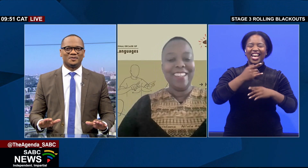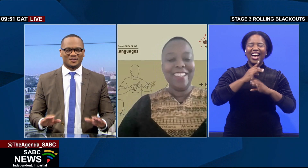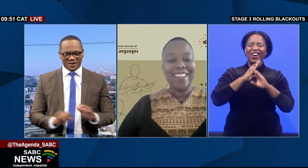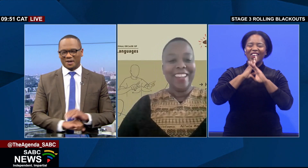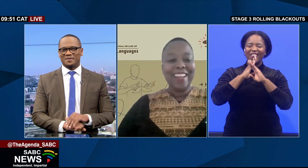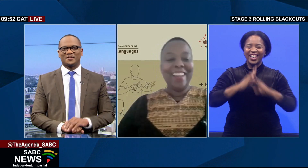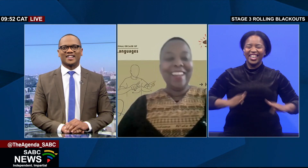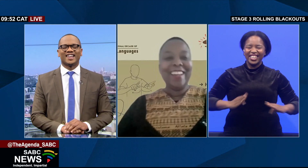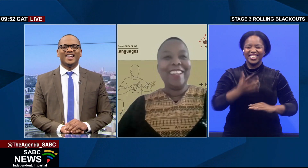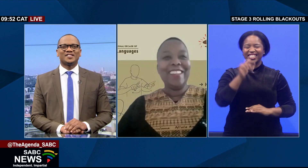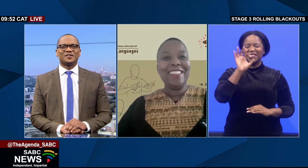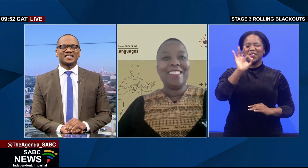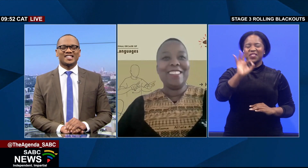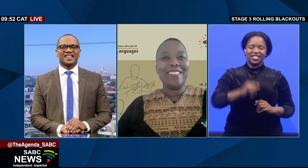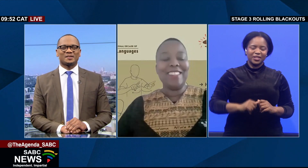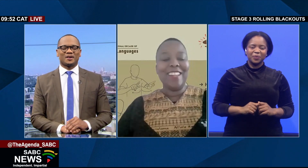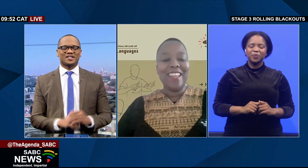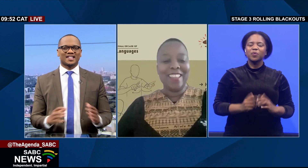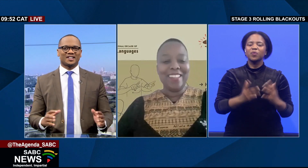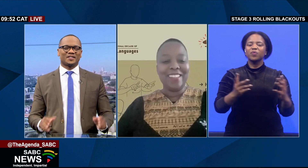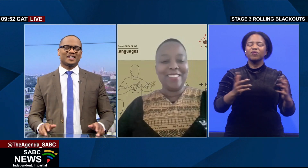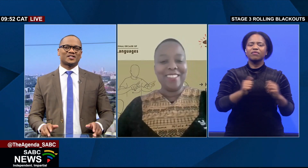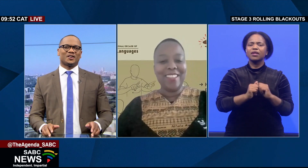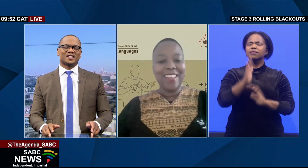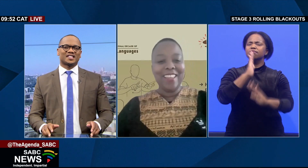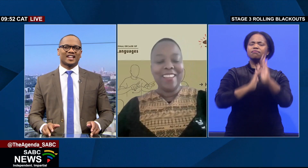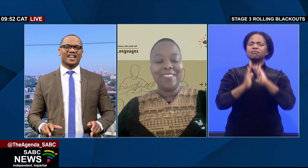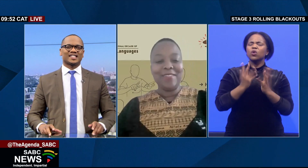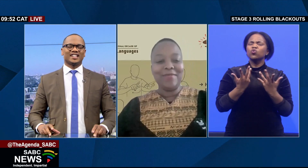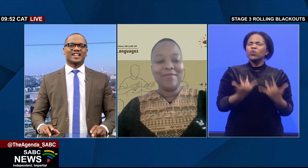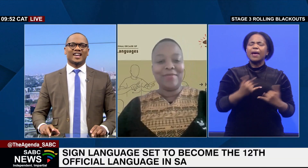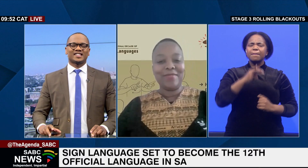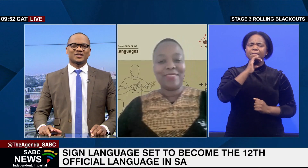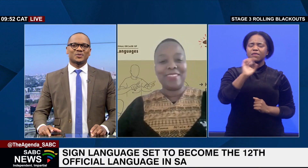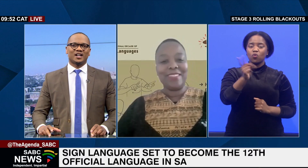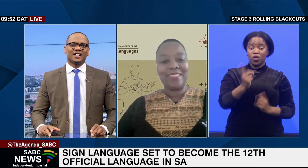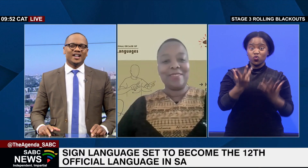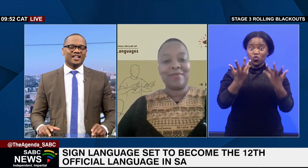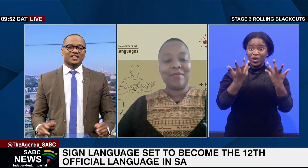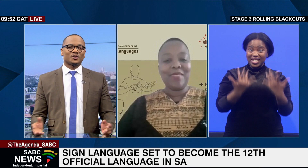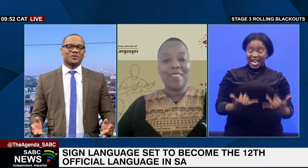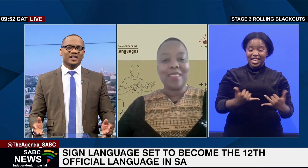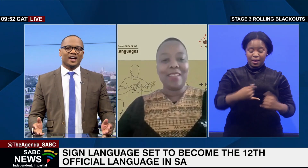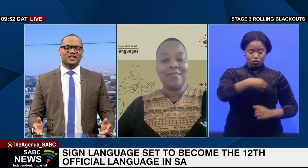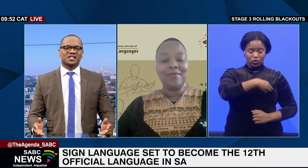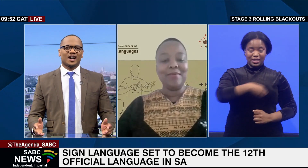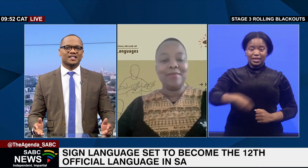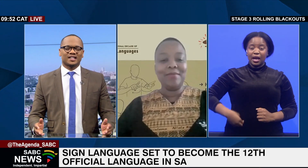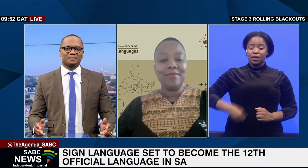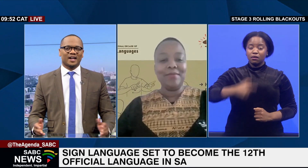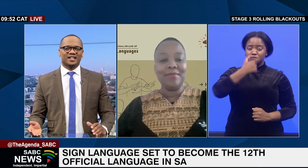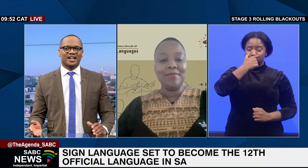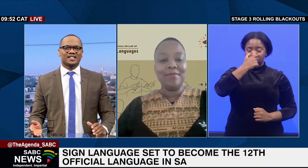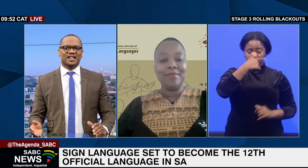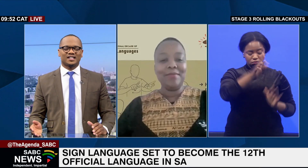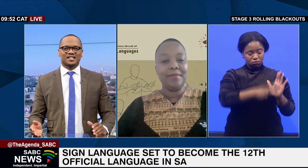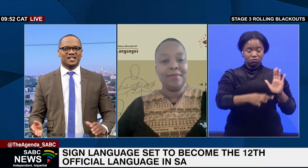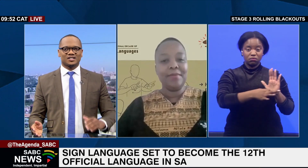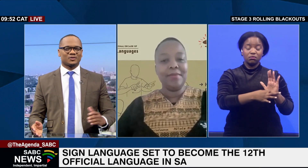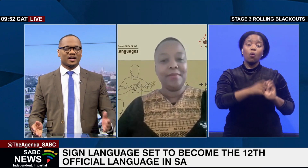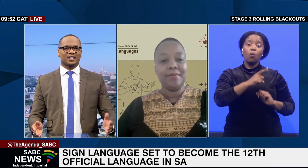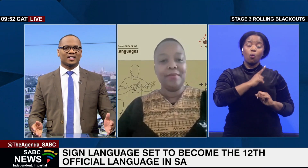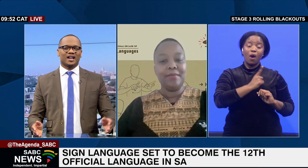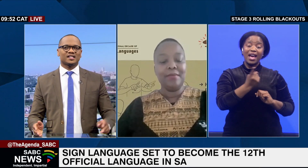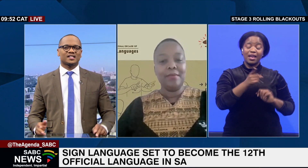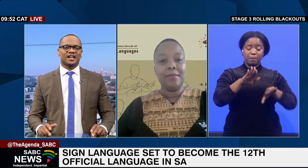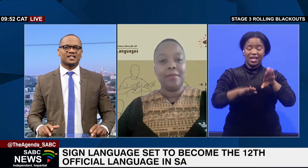is unmute. Okay, perfect. So just tell us about the significance of this. And as I indicated as well, that you already have a charter that back in